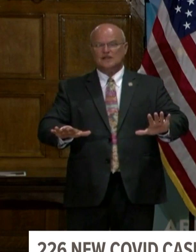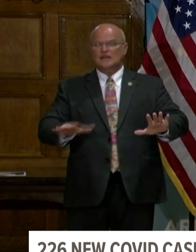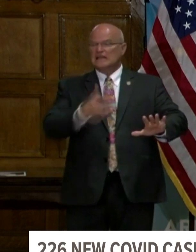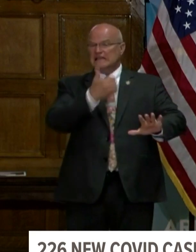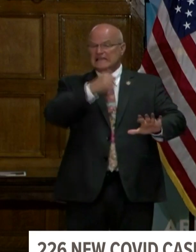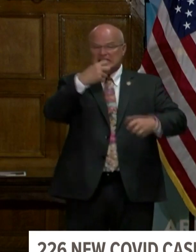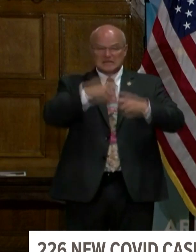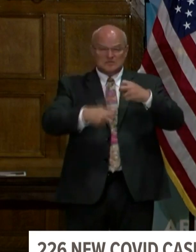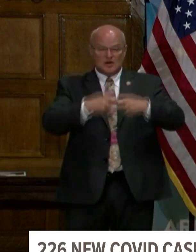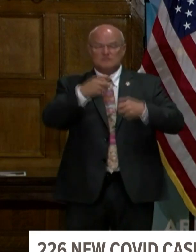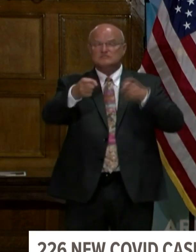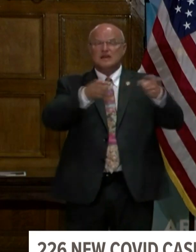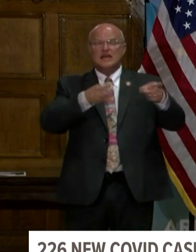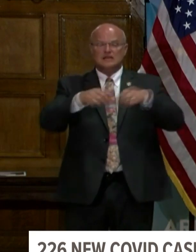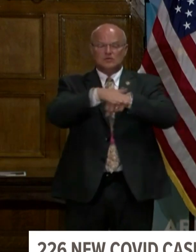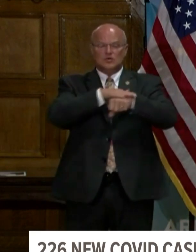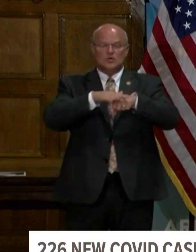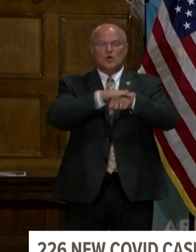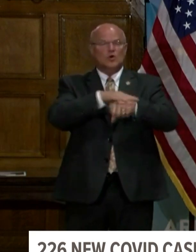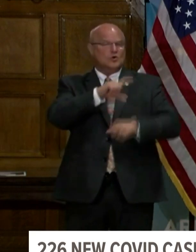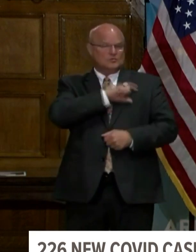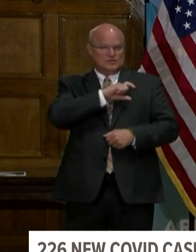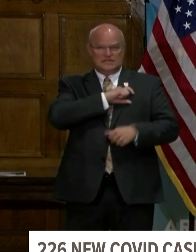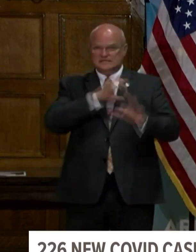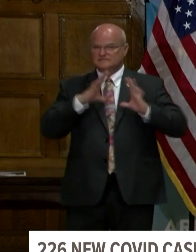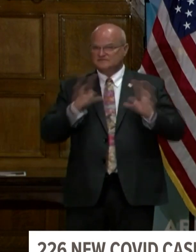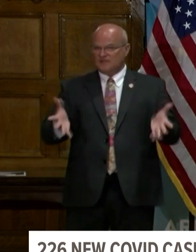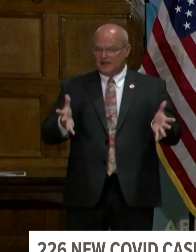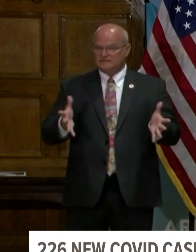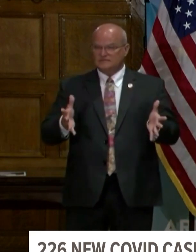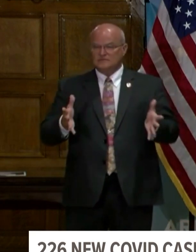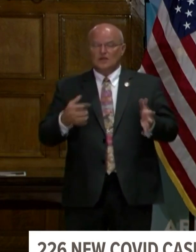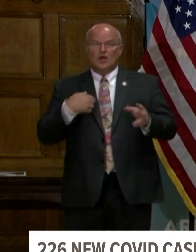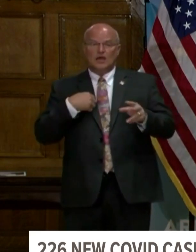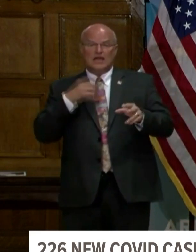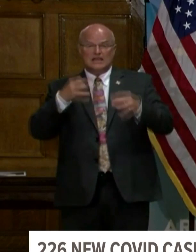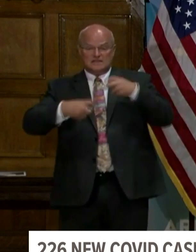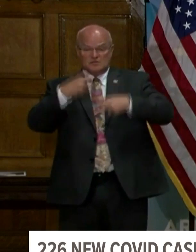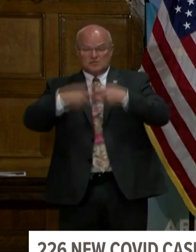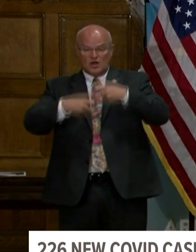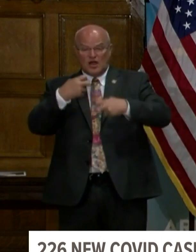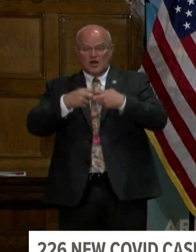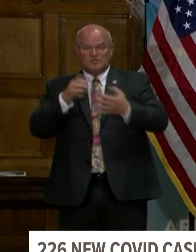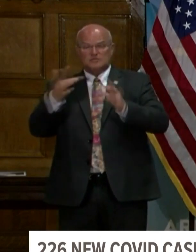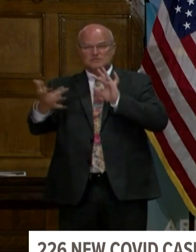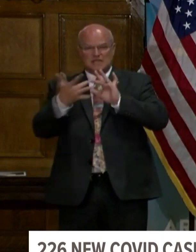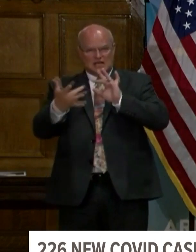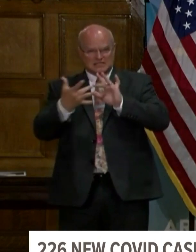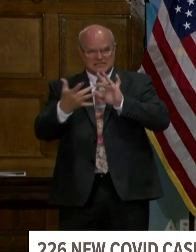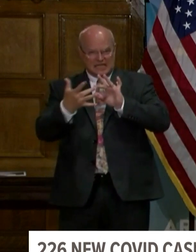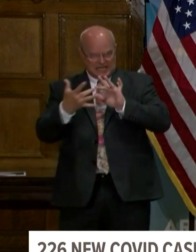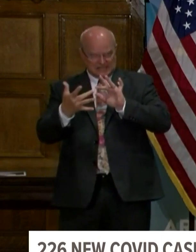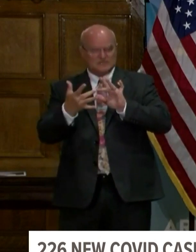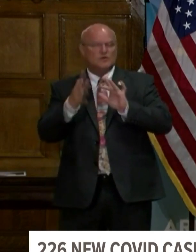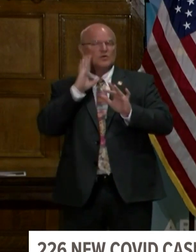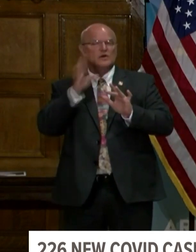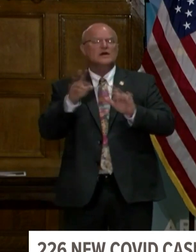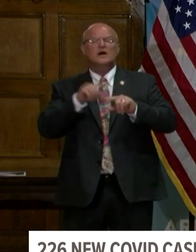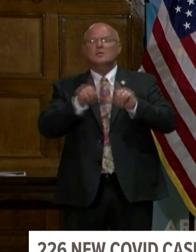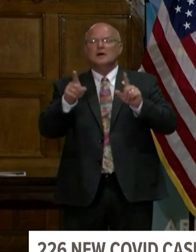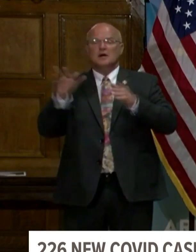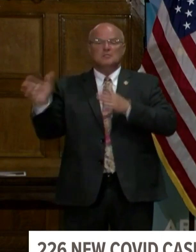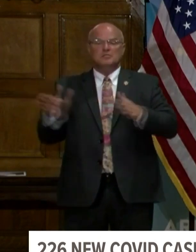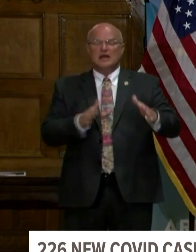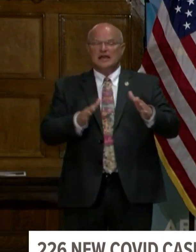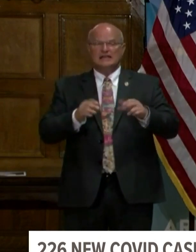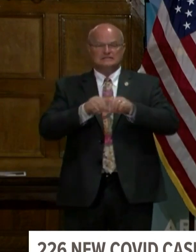Any issues have been handled by local law enforcement. We'll stay in touch with them if there's any need, but there's certainly not any plans